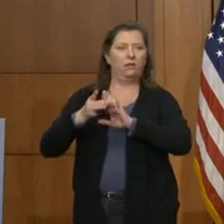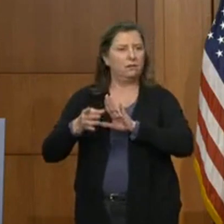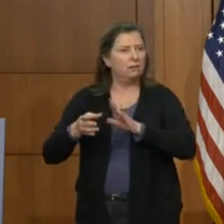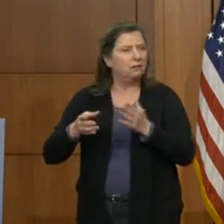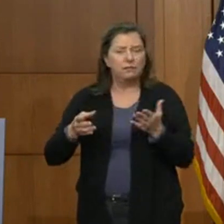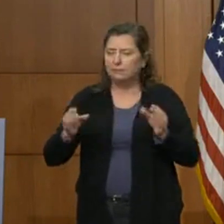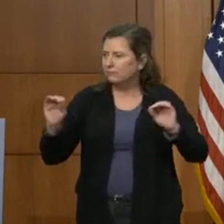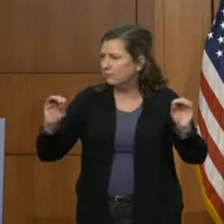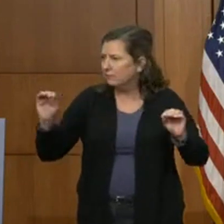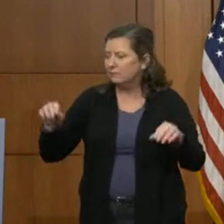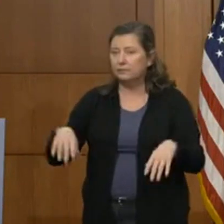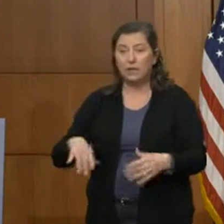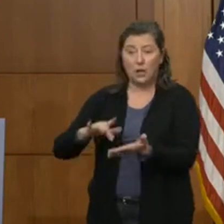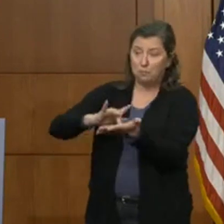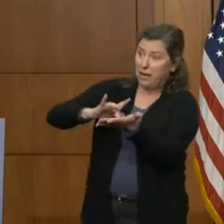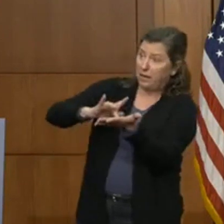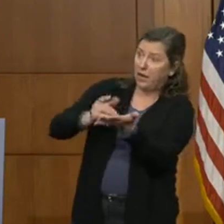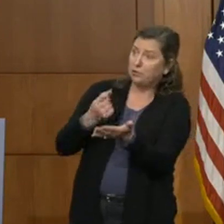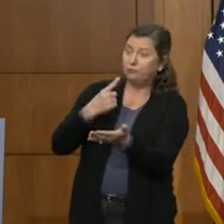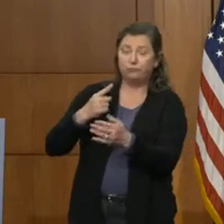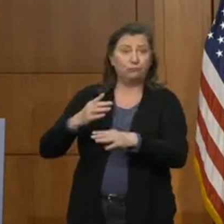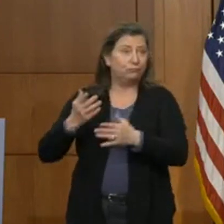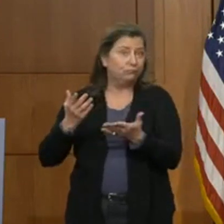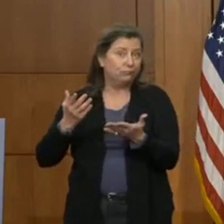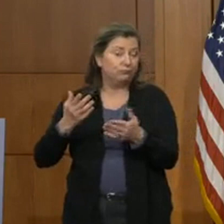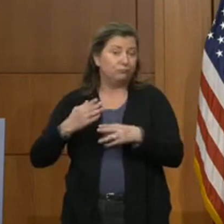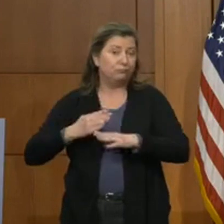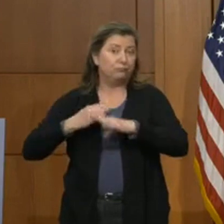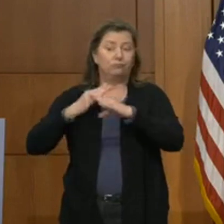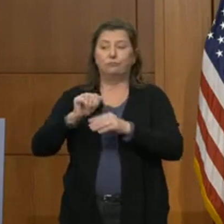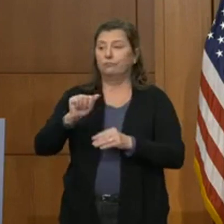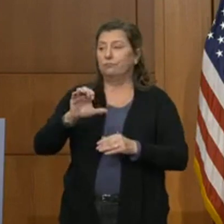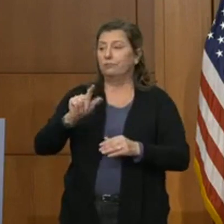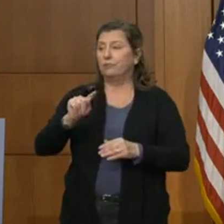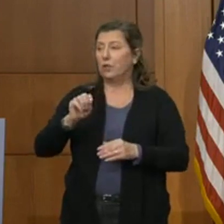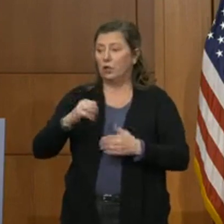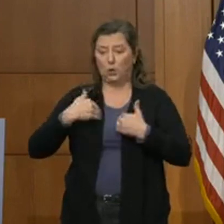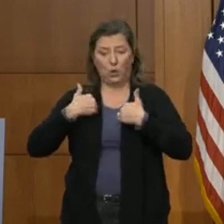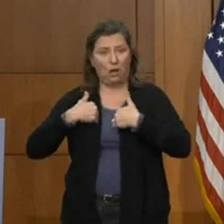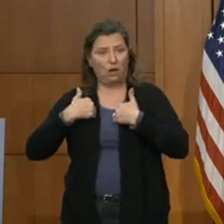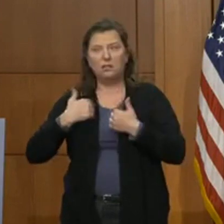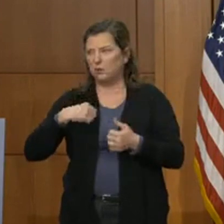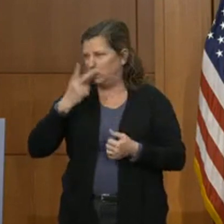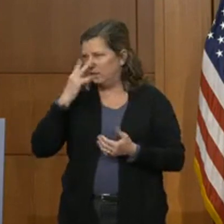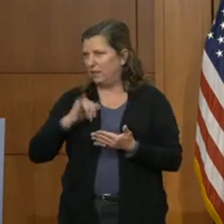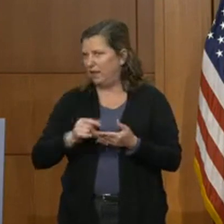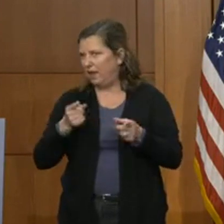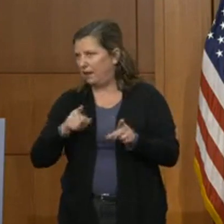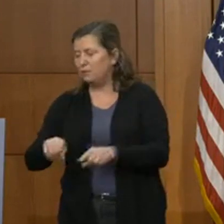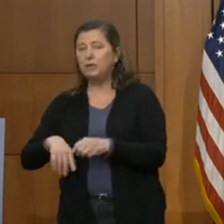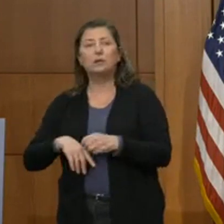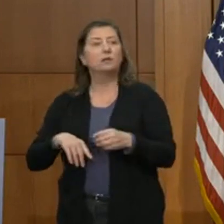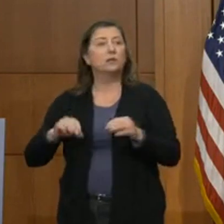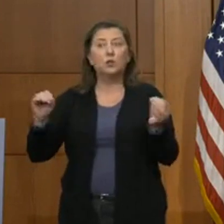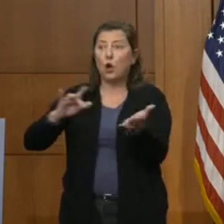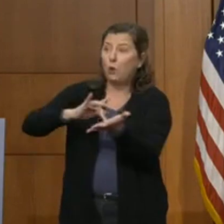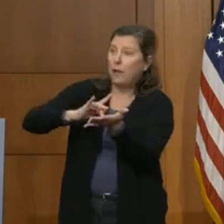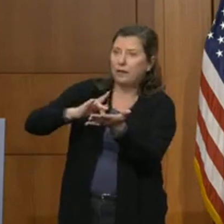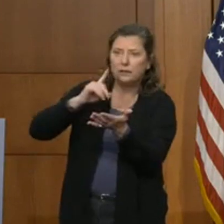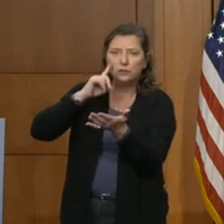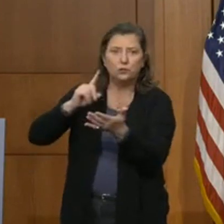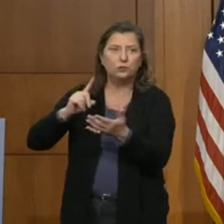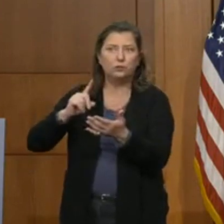There has not been a medication to block what we call the acute lung, which we're seeing. There's not a medicine to block